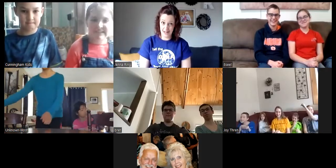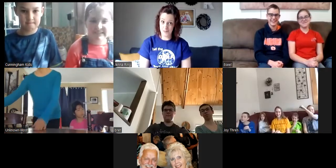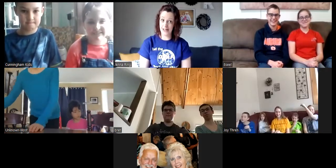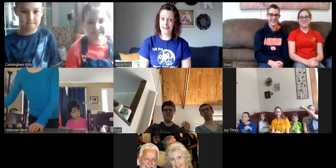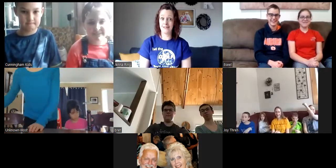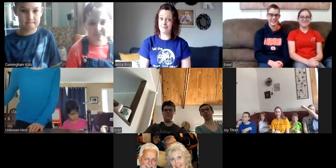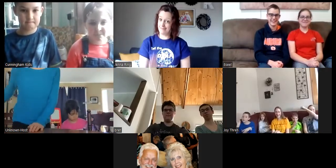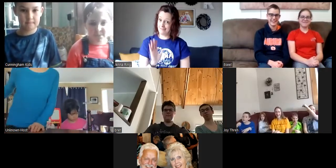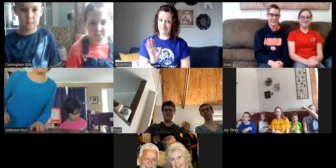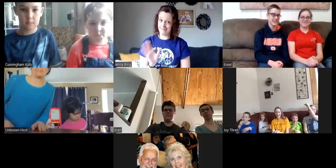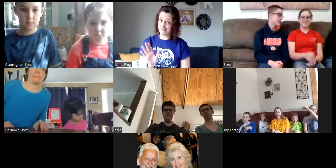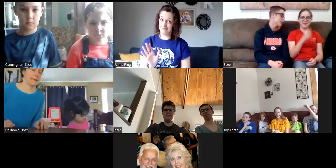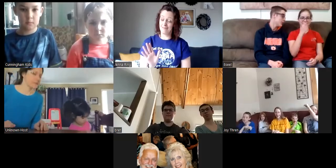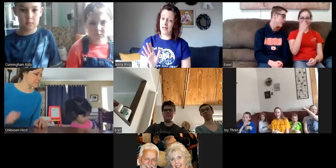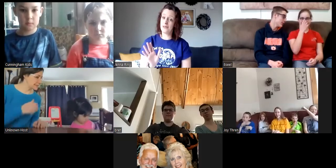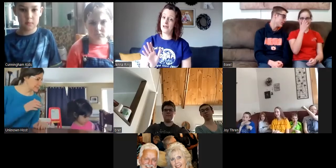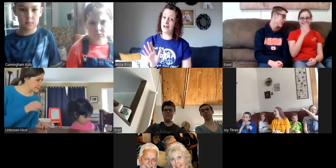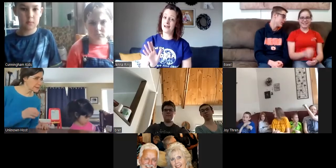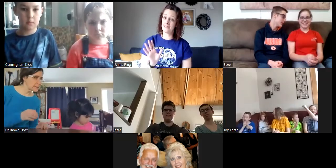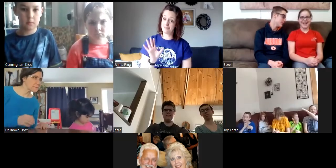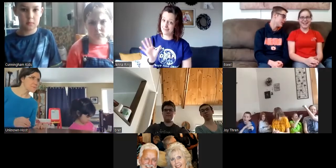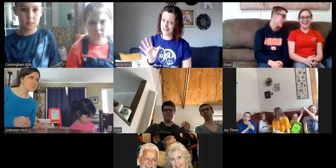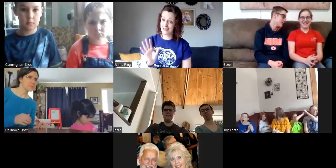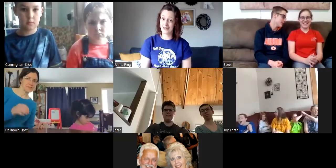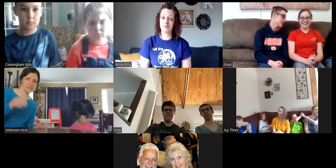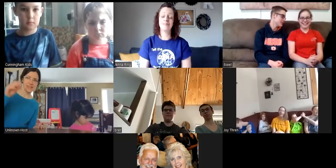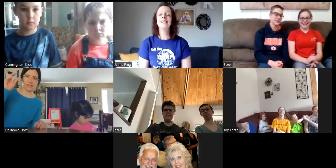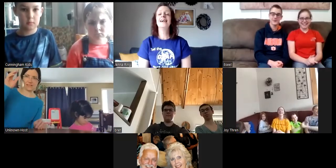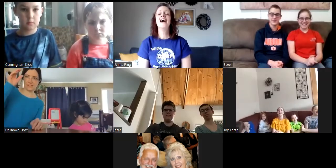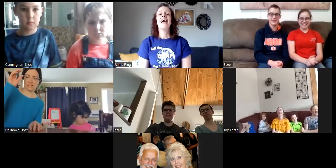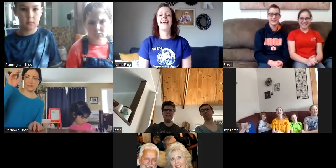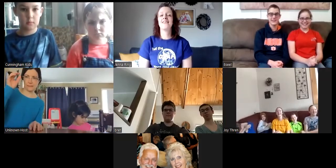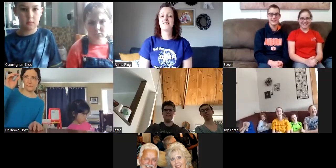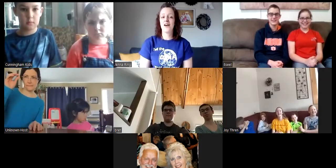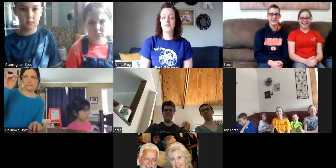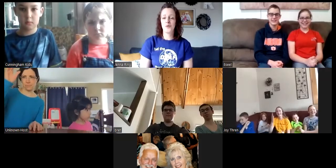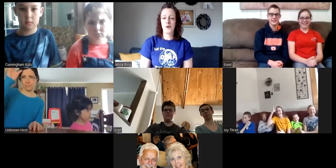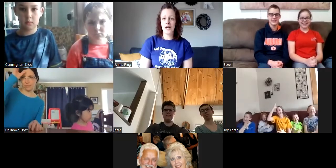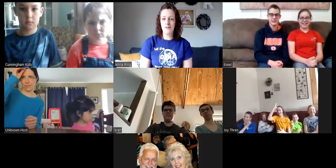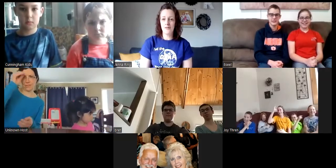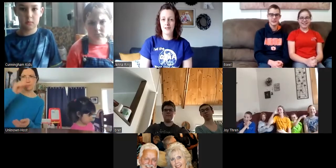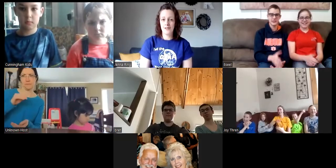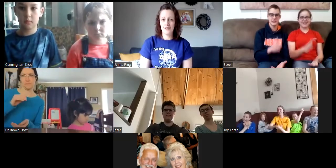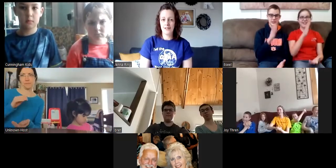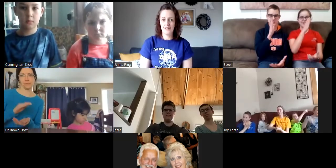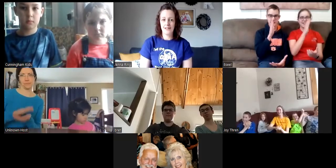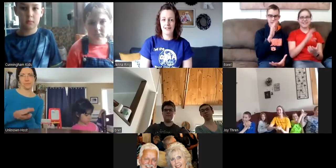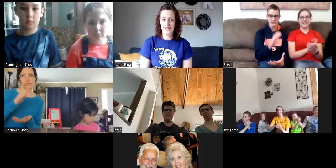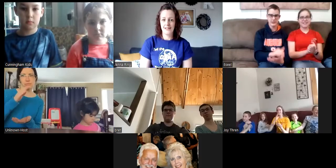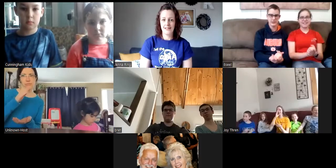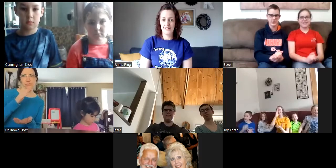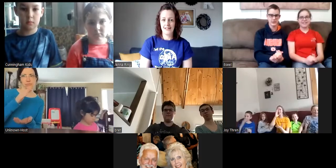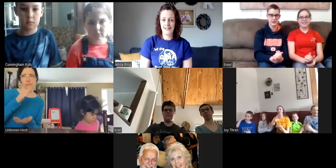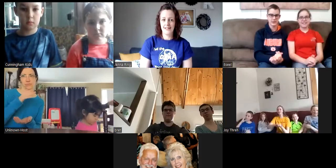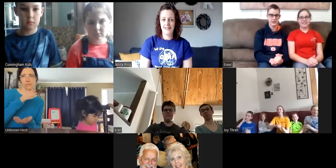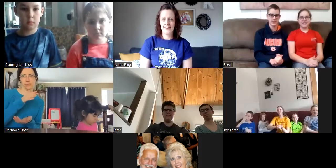think. I mean, maybe you are, I don't know. And the sign for wife?